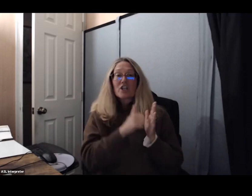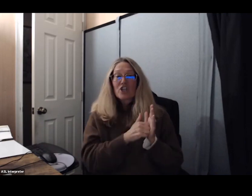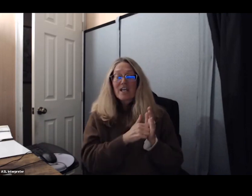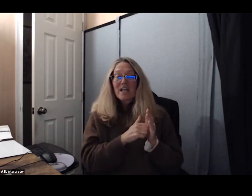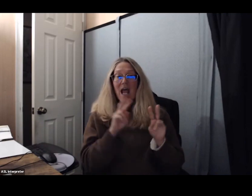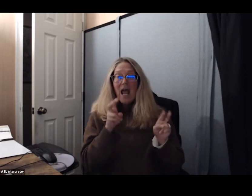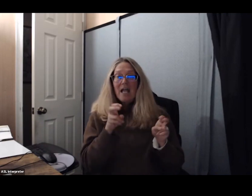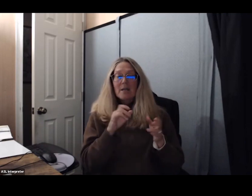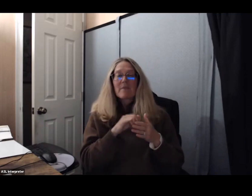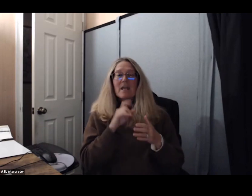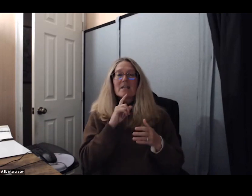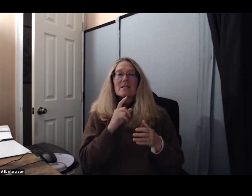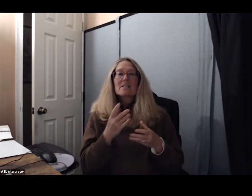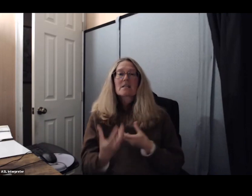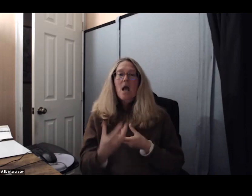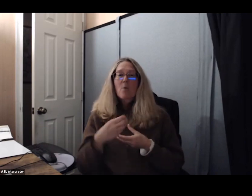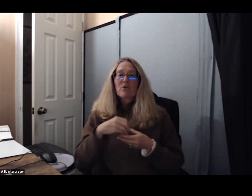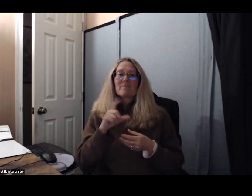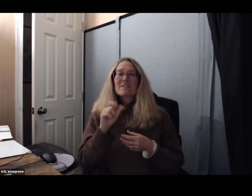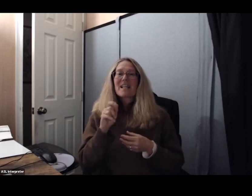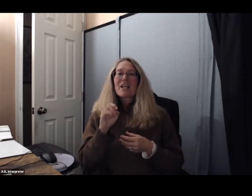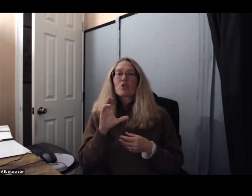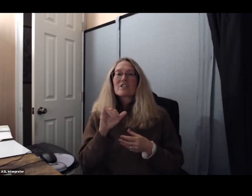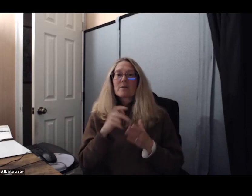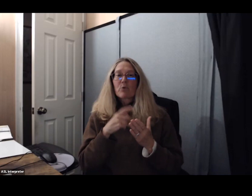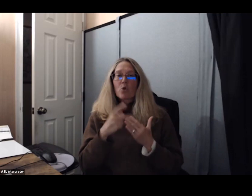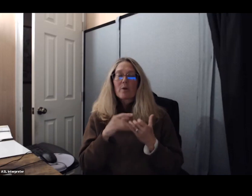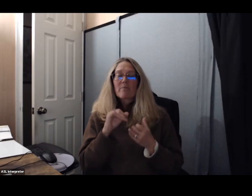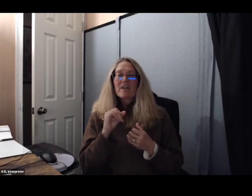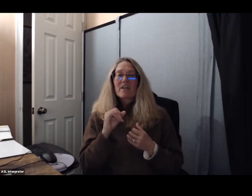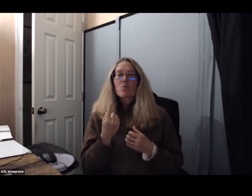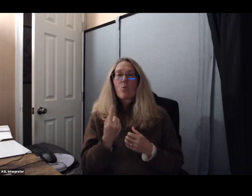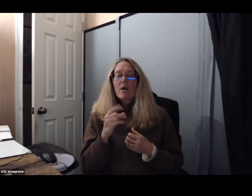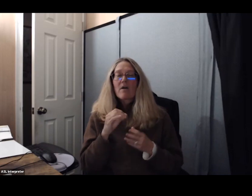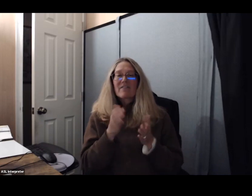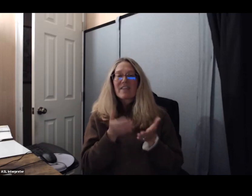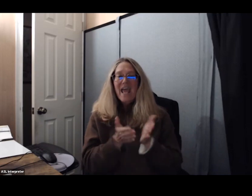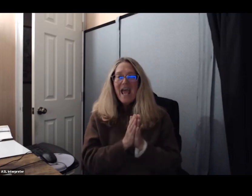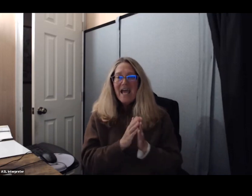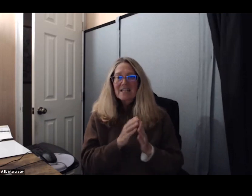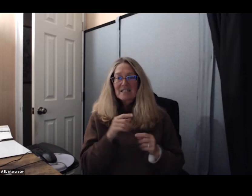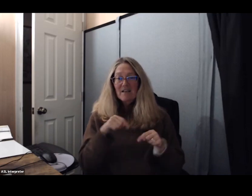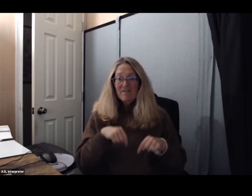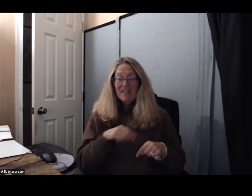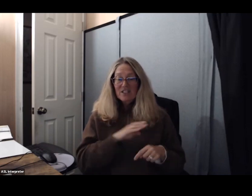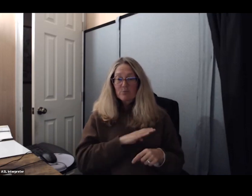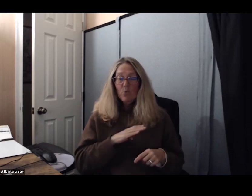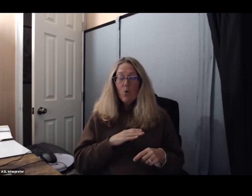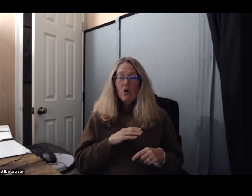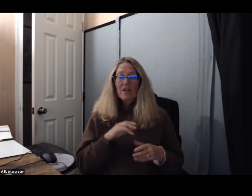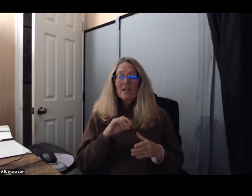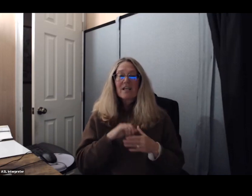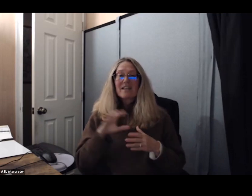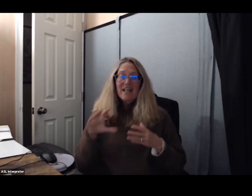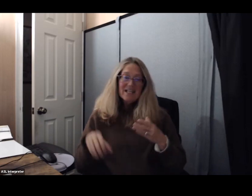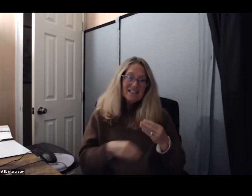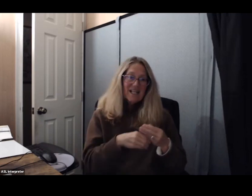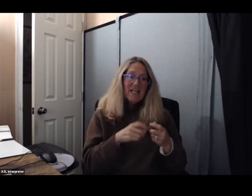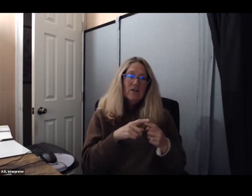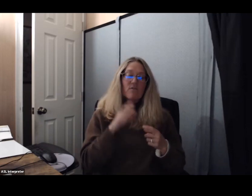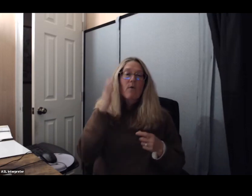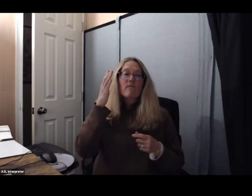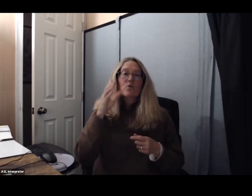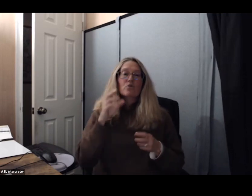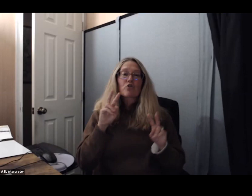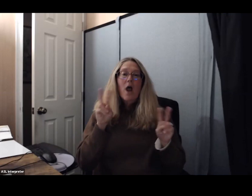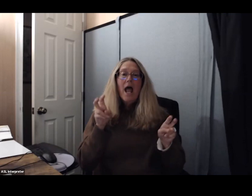item, which is our comprehensive literacy program, which was one of the asks of this board that's slated for a future item. So I